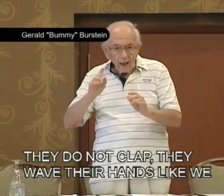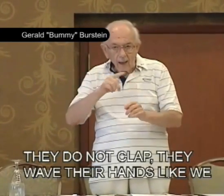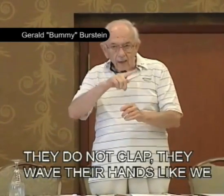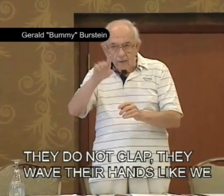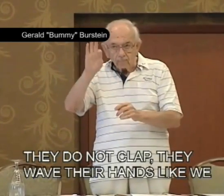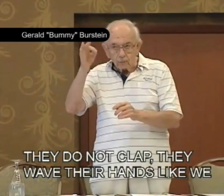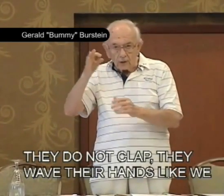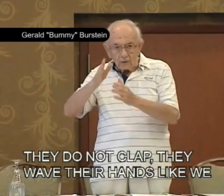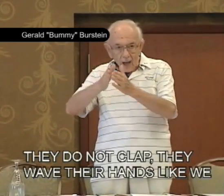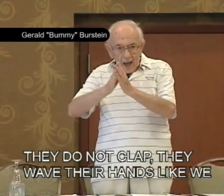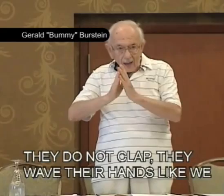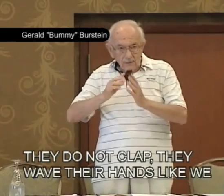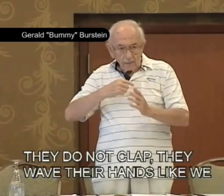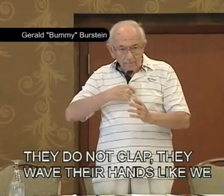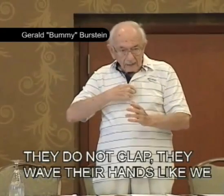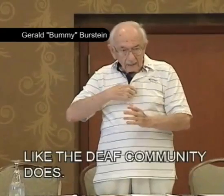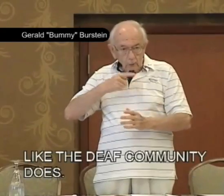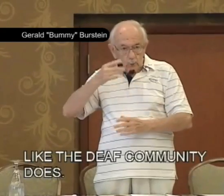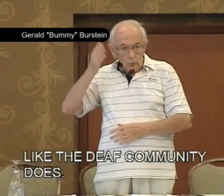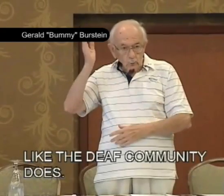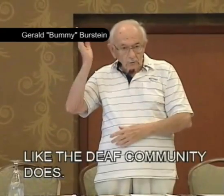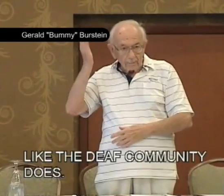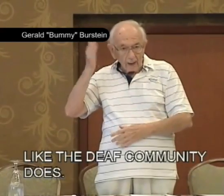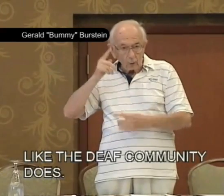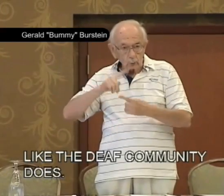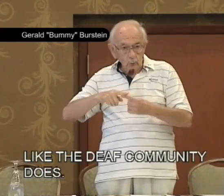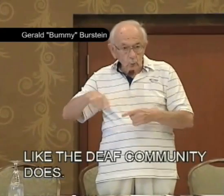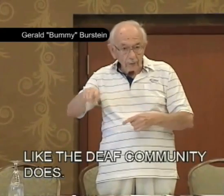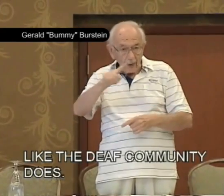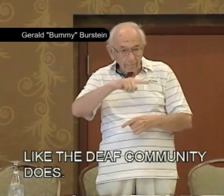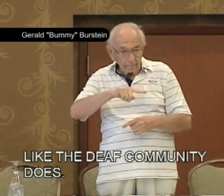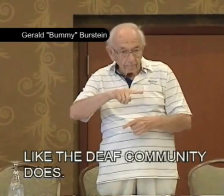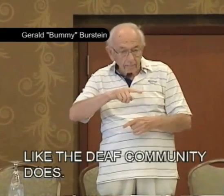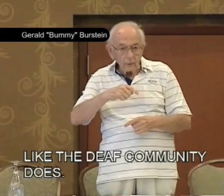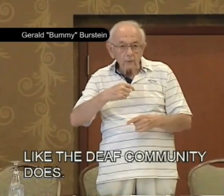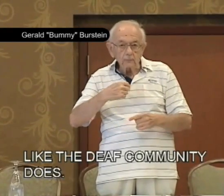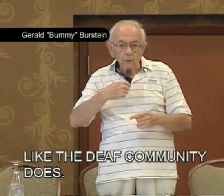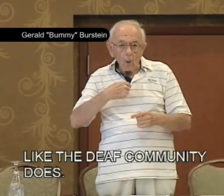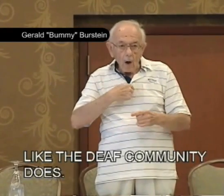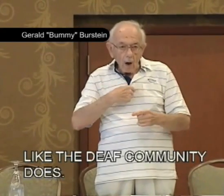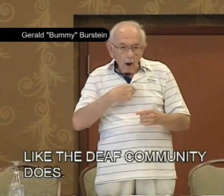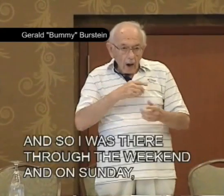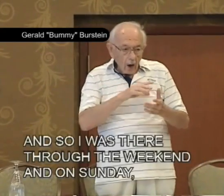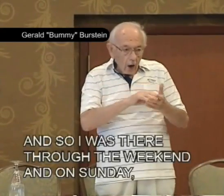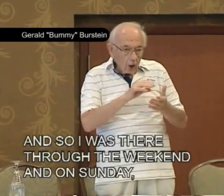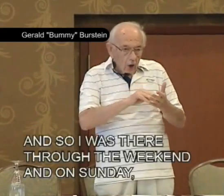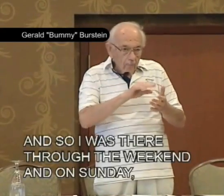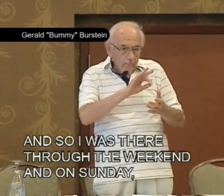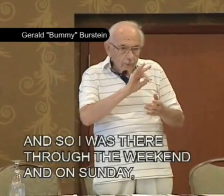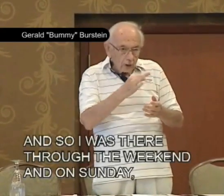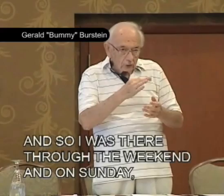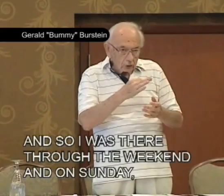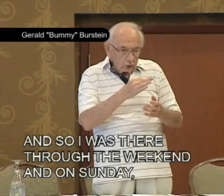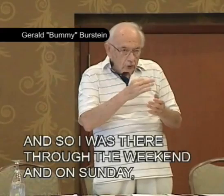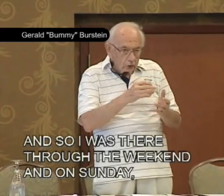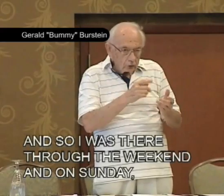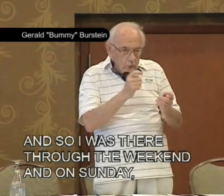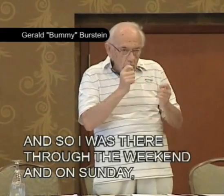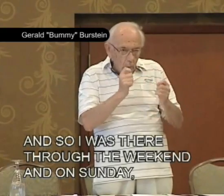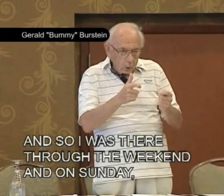and so I was there through the weekend and on Sunday the preacher at the local church had asked me if I would make